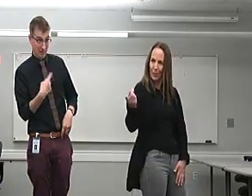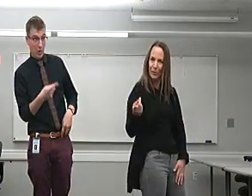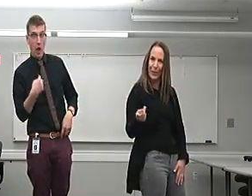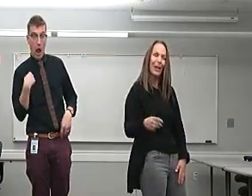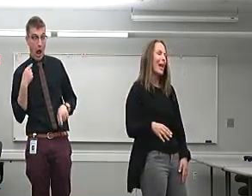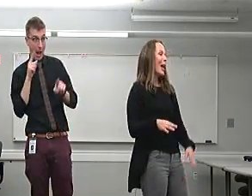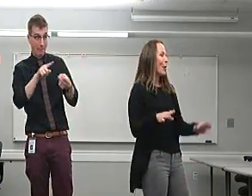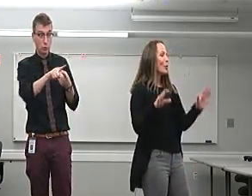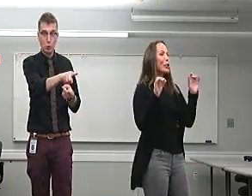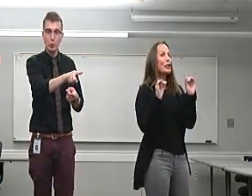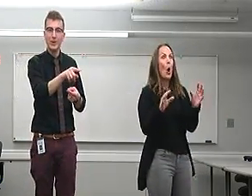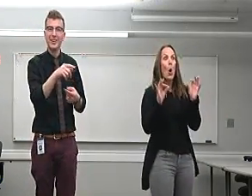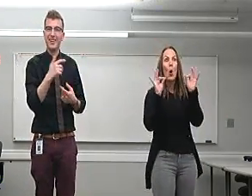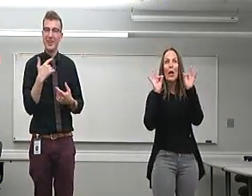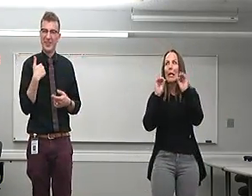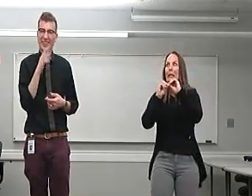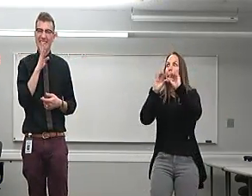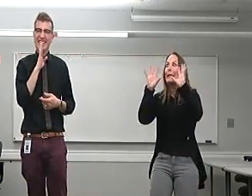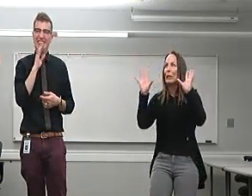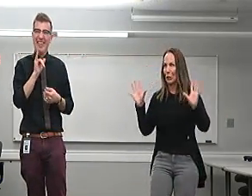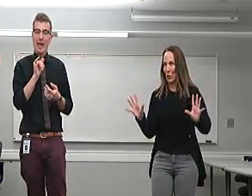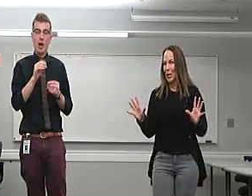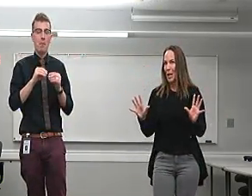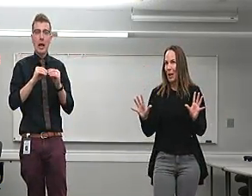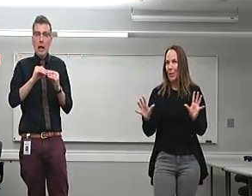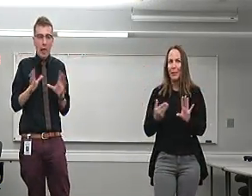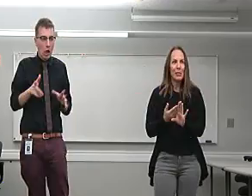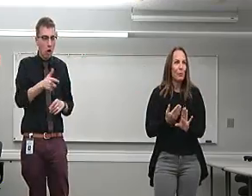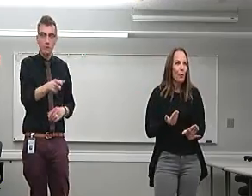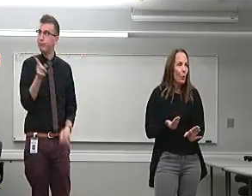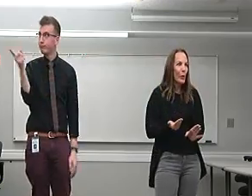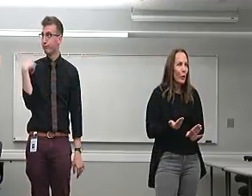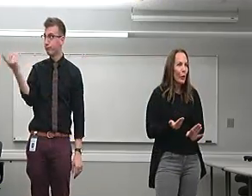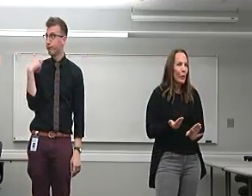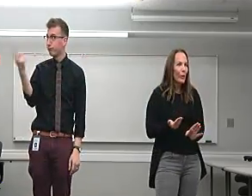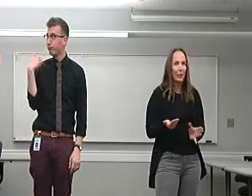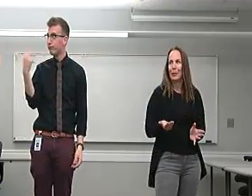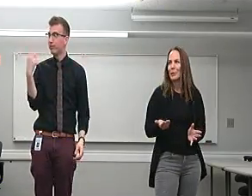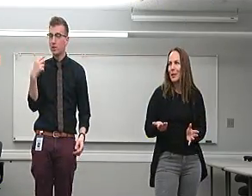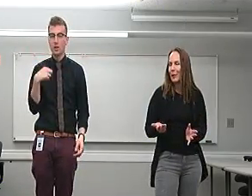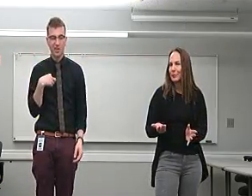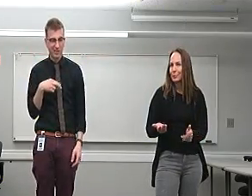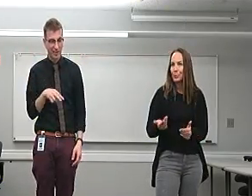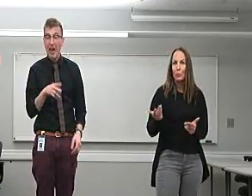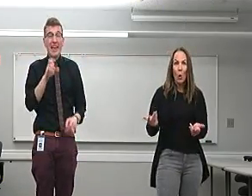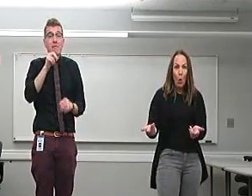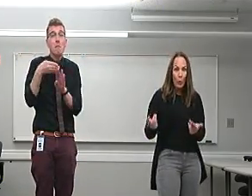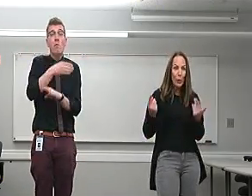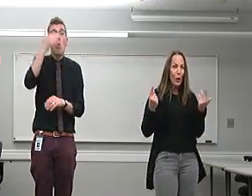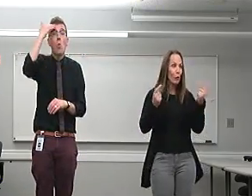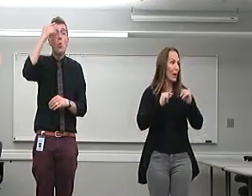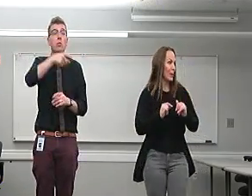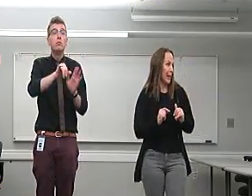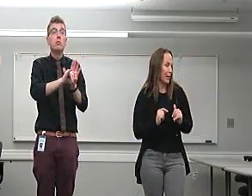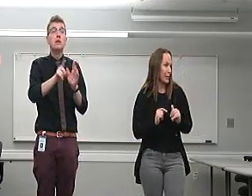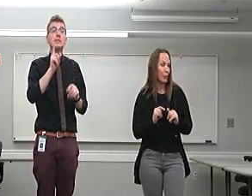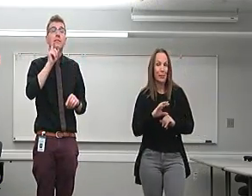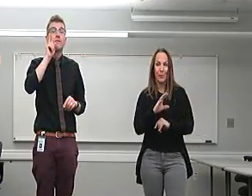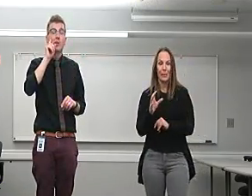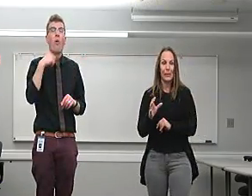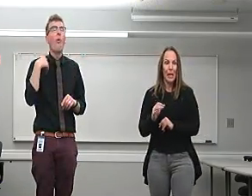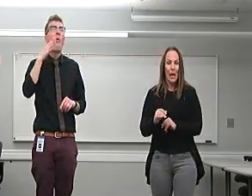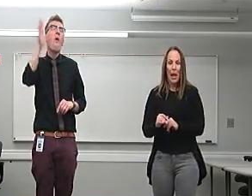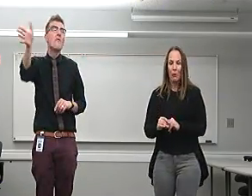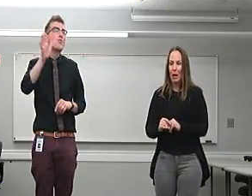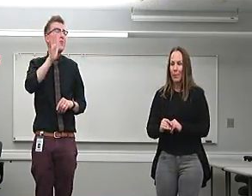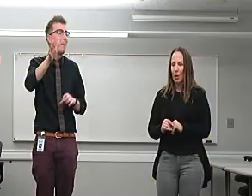was so clear. This is before we knew that Leah was deaf. Or we'd go to Grandma's house at Christmas, and Grandma